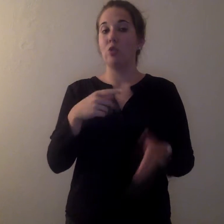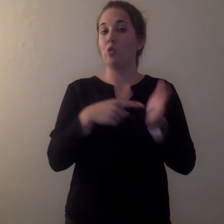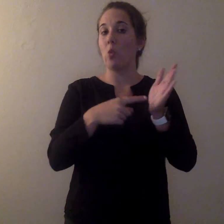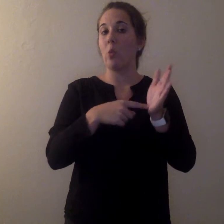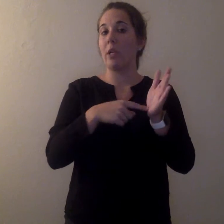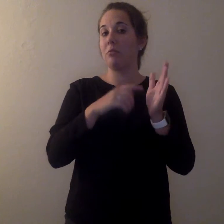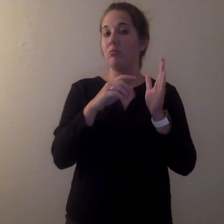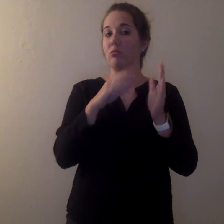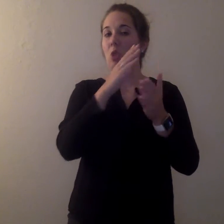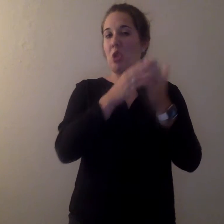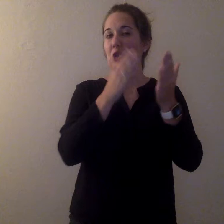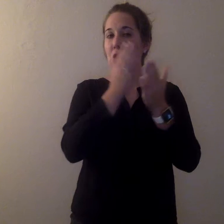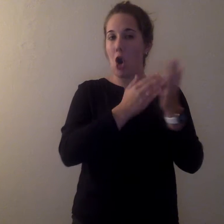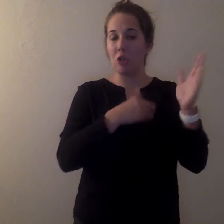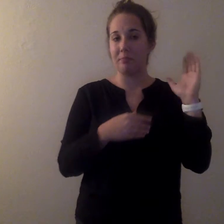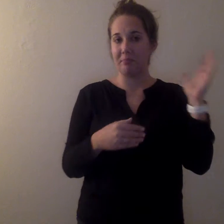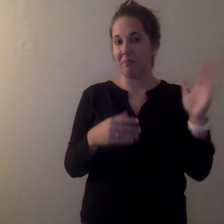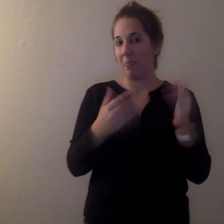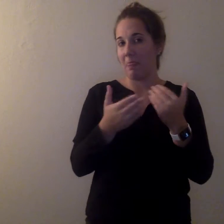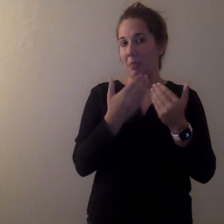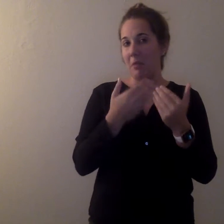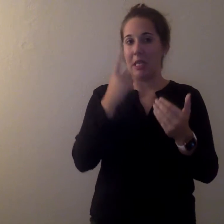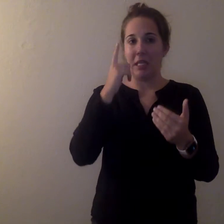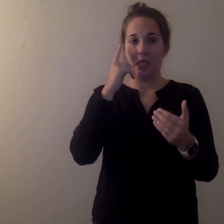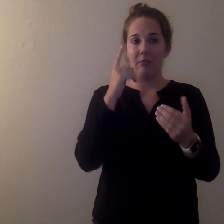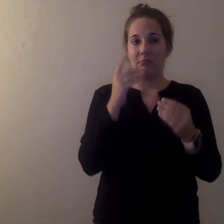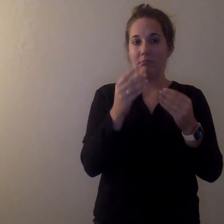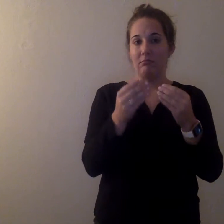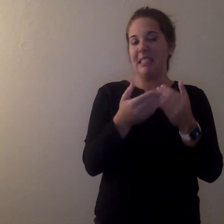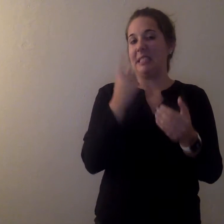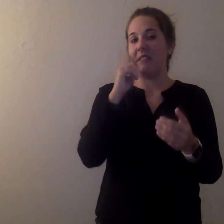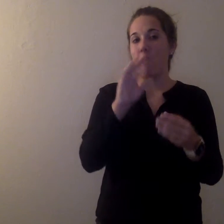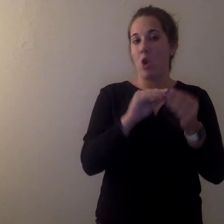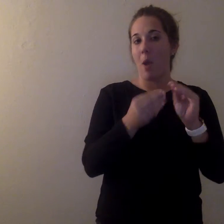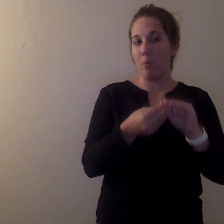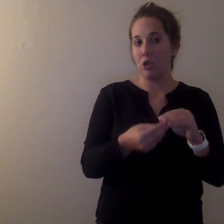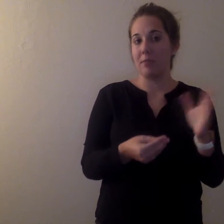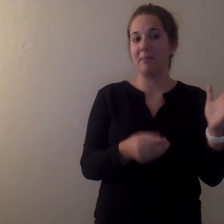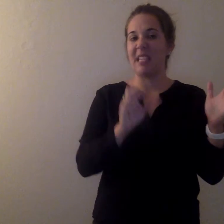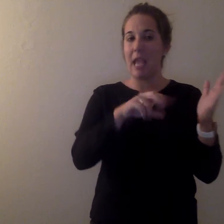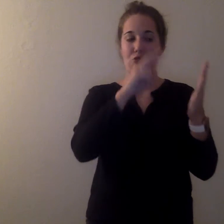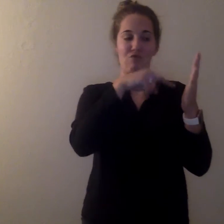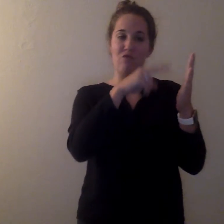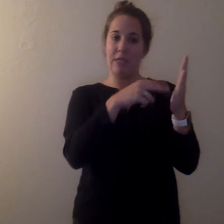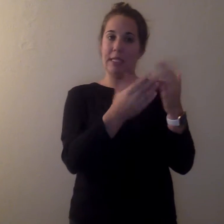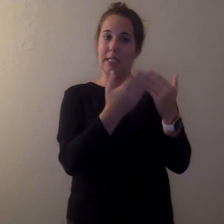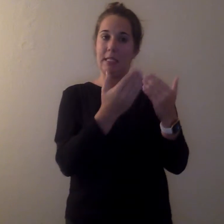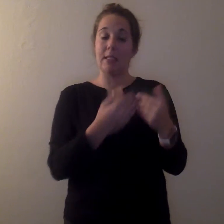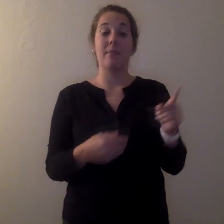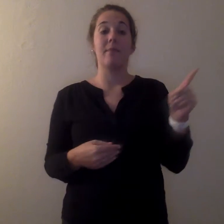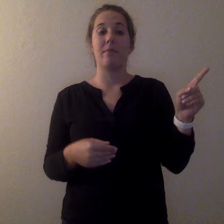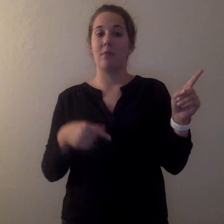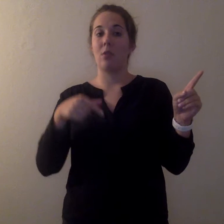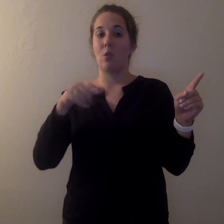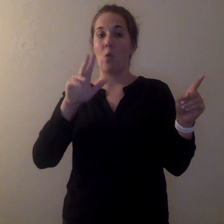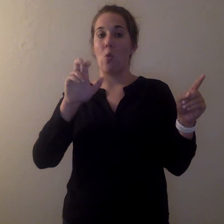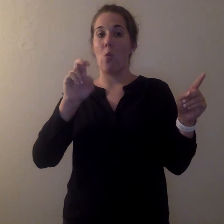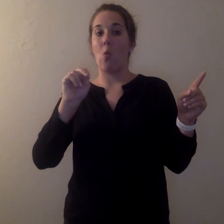little bit easier to display the numbers and read. And here's another example of quantitative, just now in a pie chart.